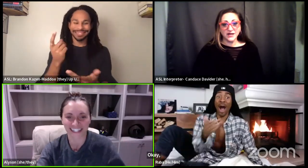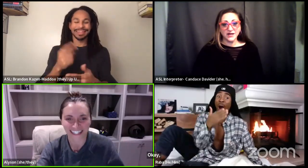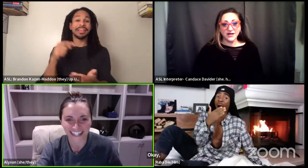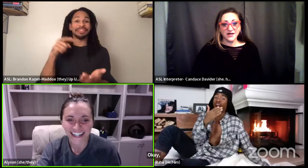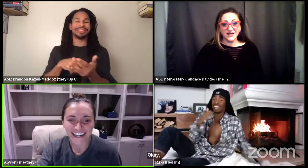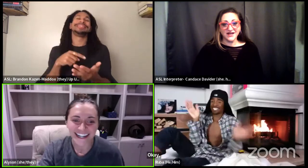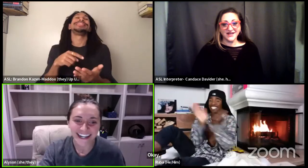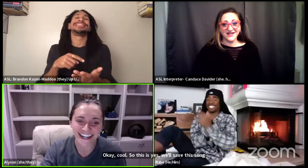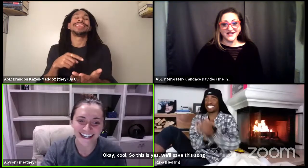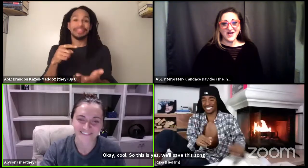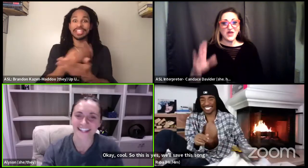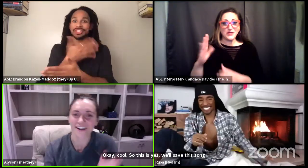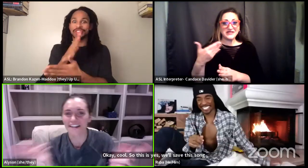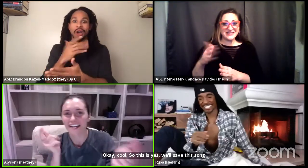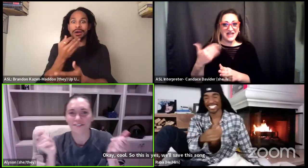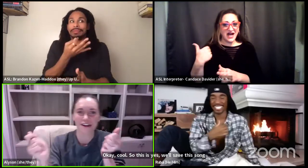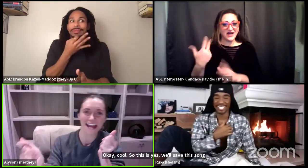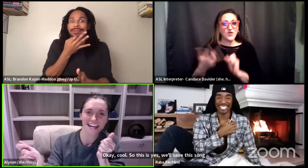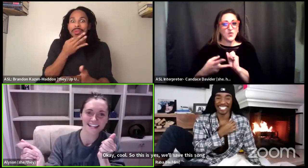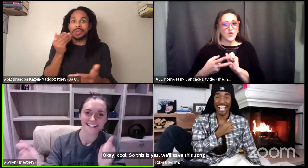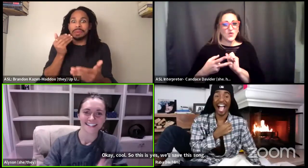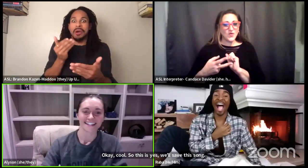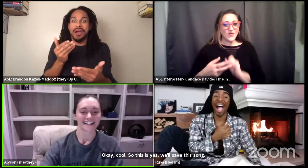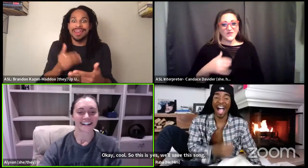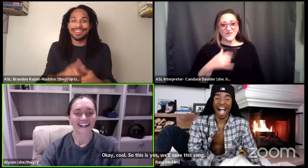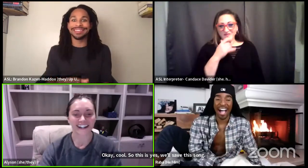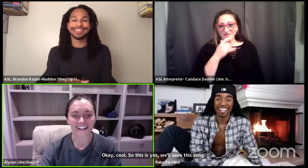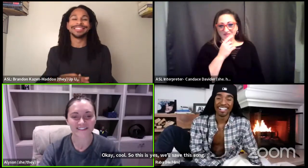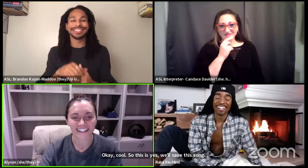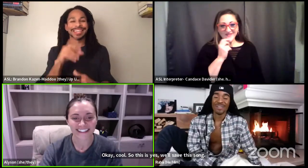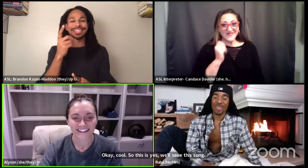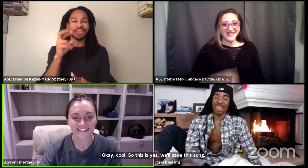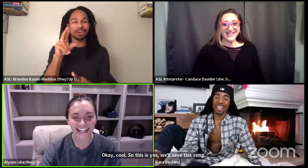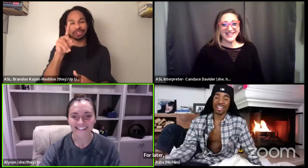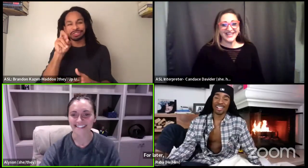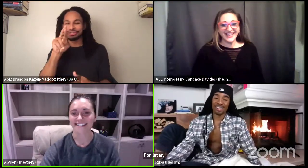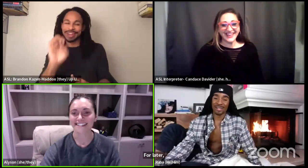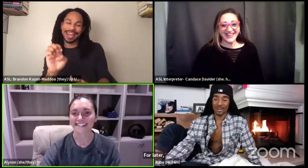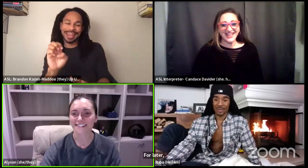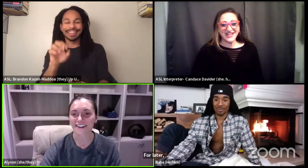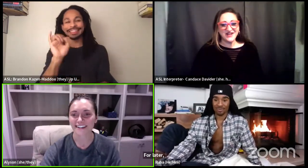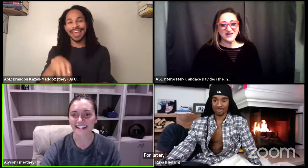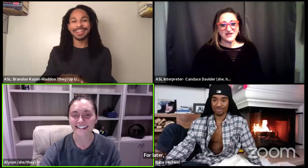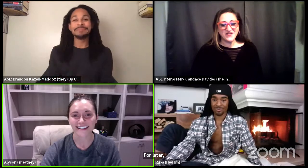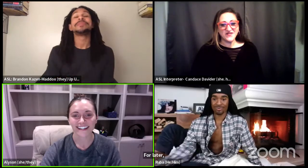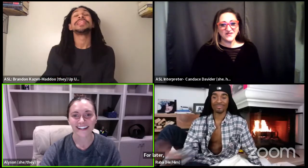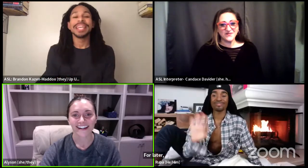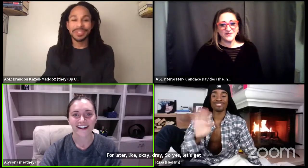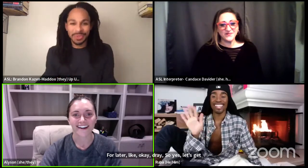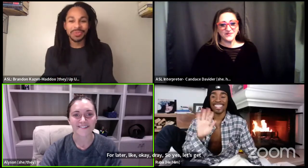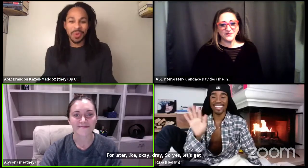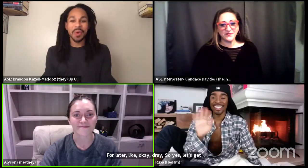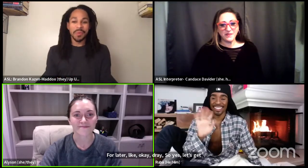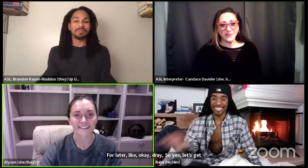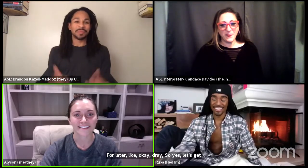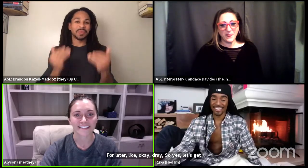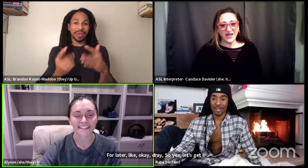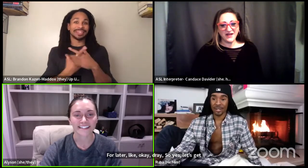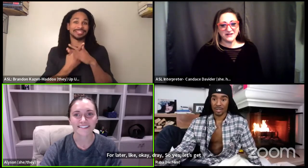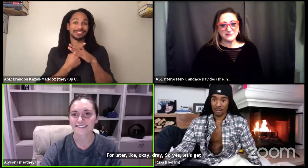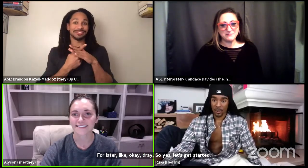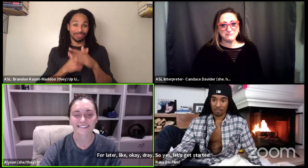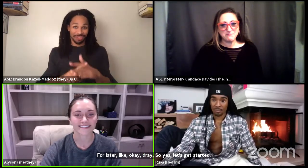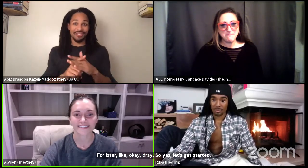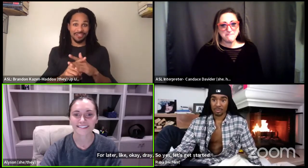later. Like, okay, Dre. So, yes, let's get started.